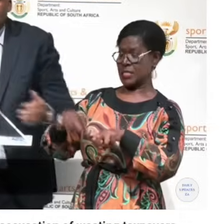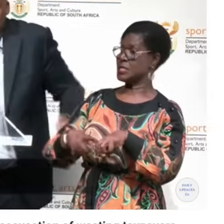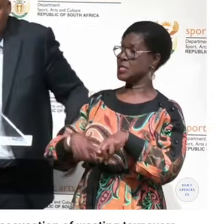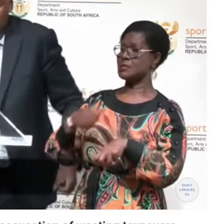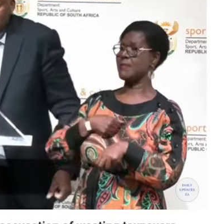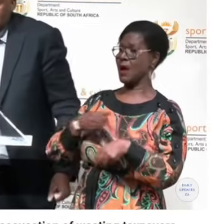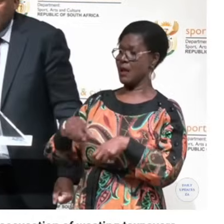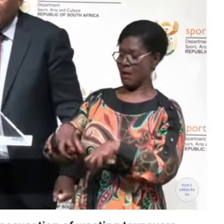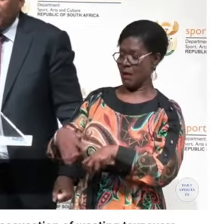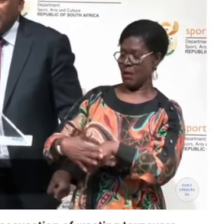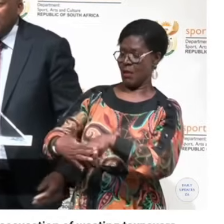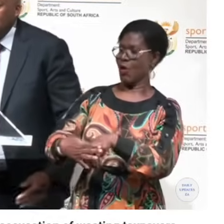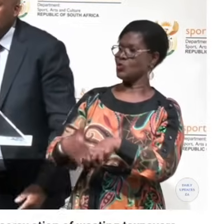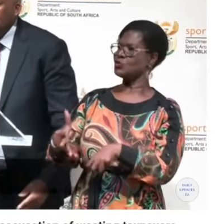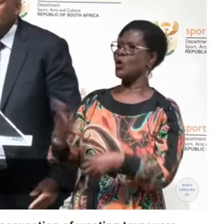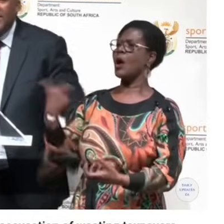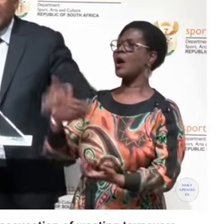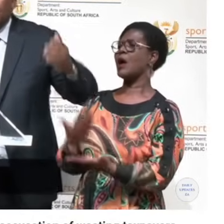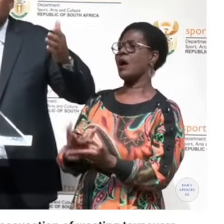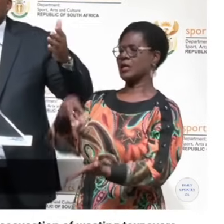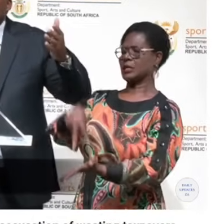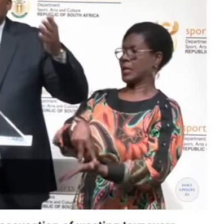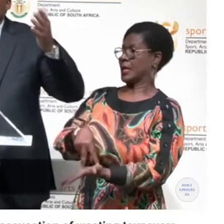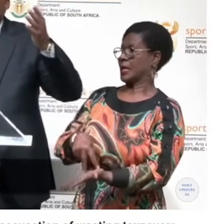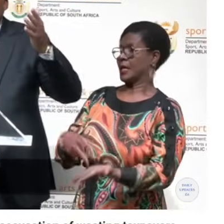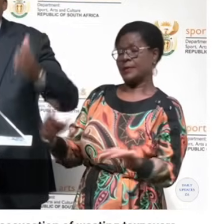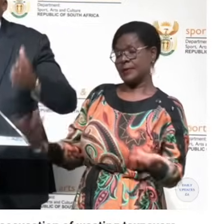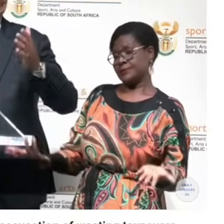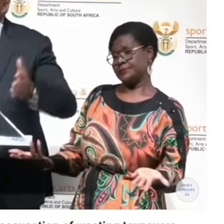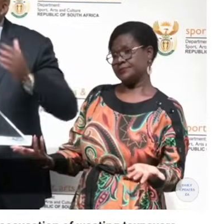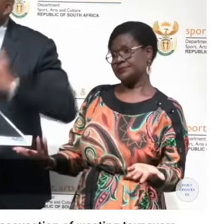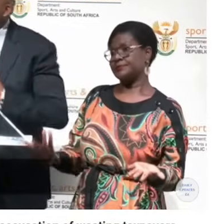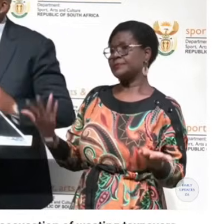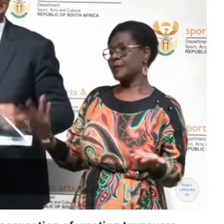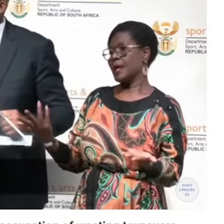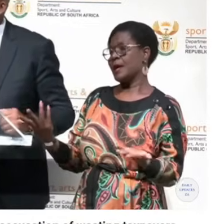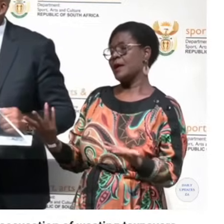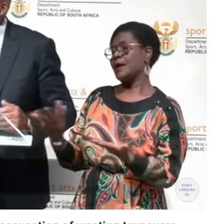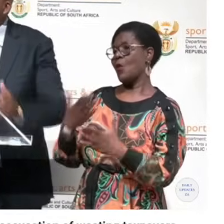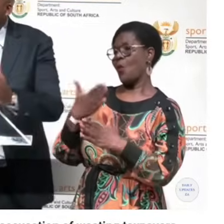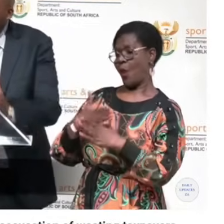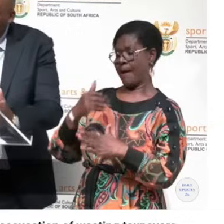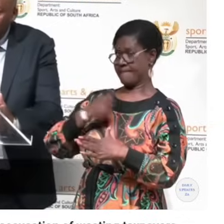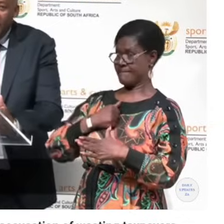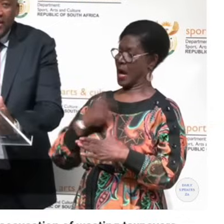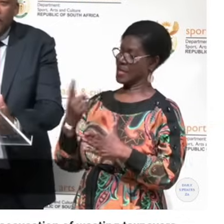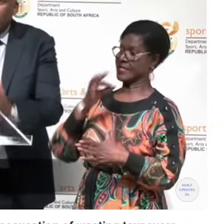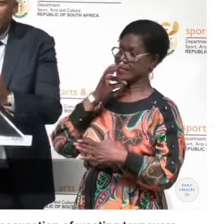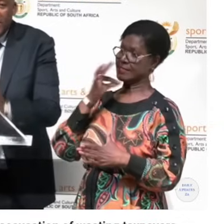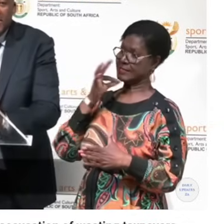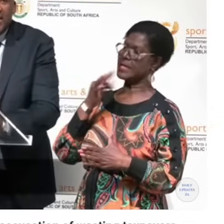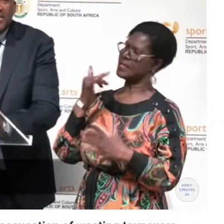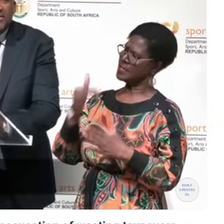Because I can't sit now and then, I must stand up so that I can. But that's what the ministerial handbook demands of me. It demands of me